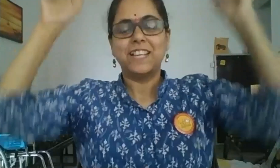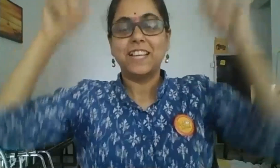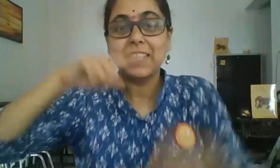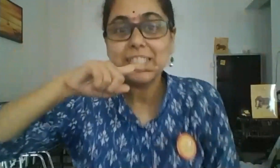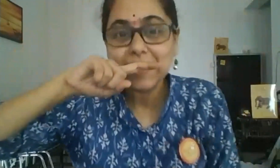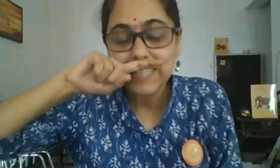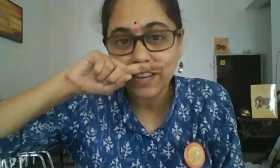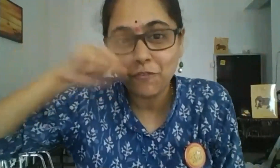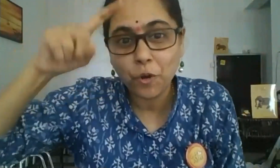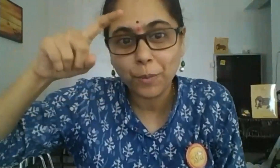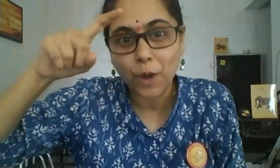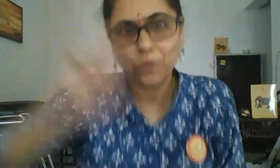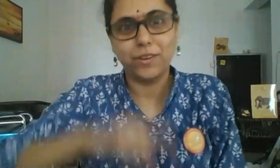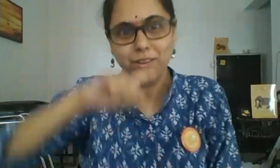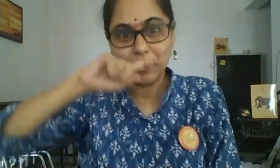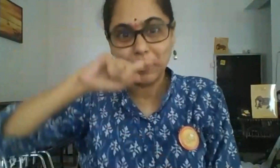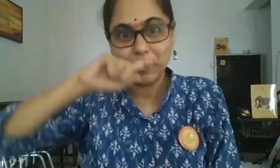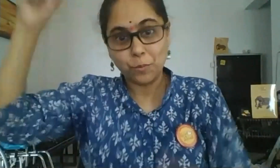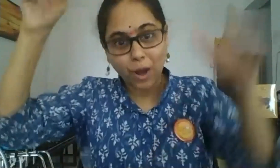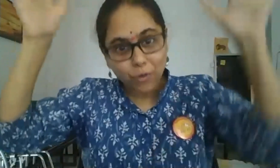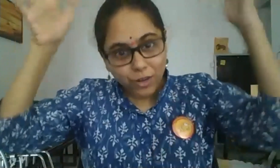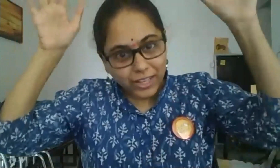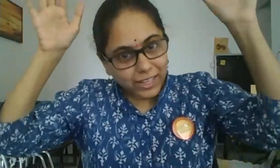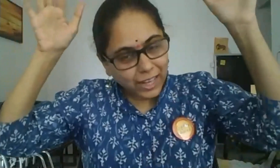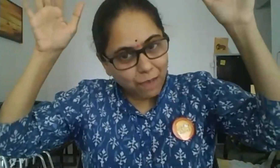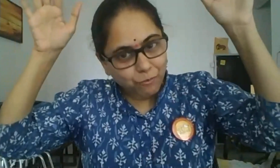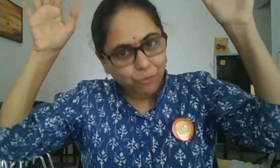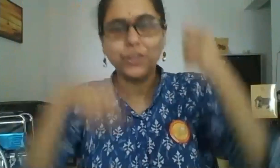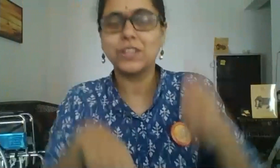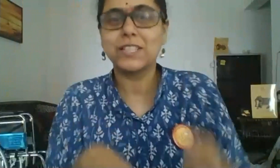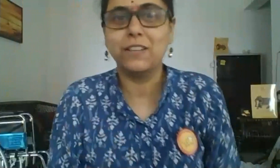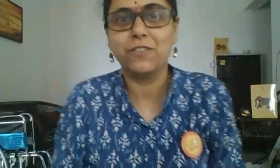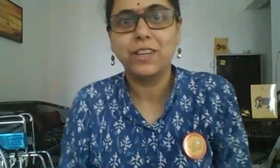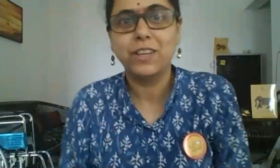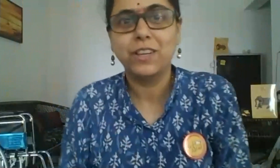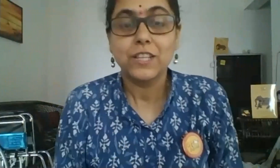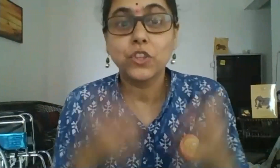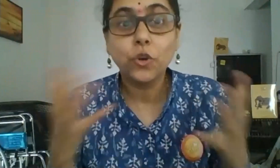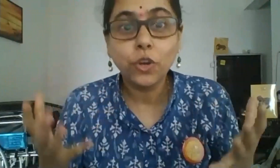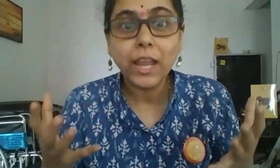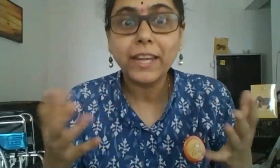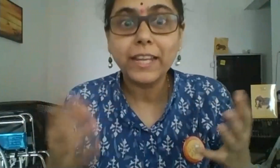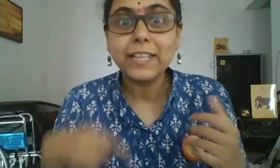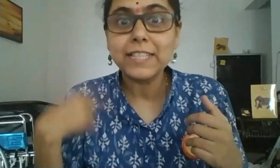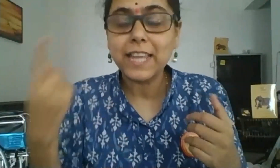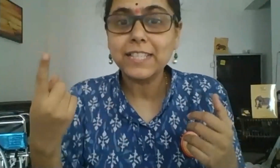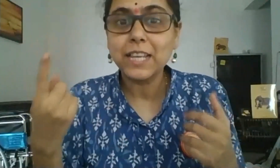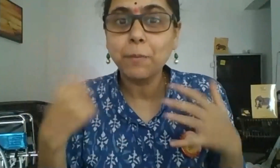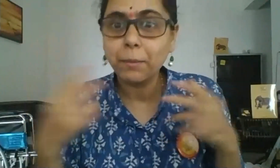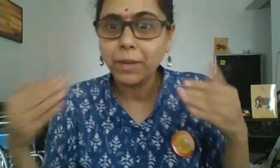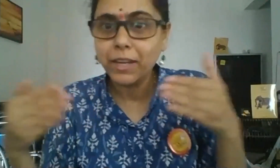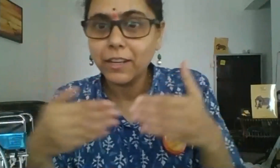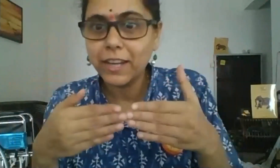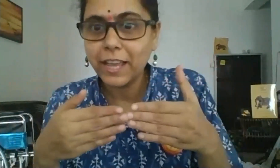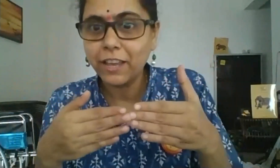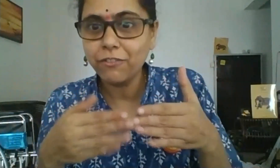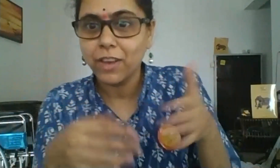This is sign for proud. So proudly clap for yourself. So the whole idea is next time I meet a deaf, I